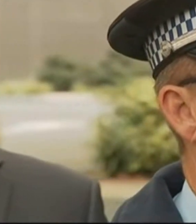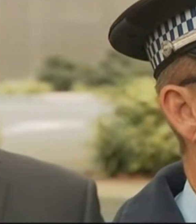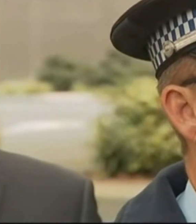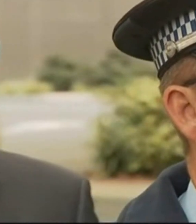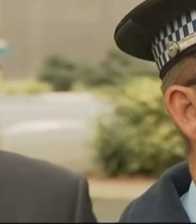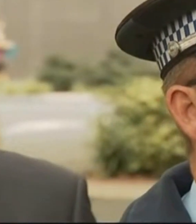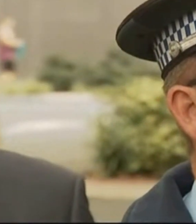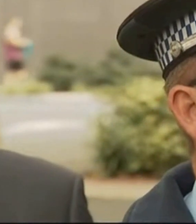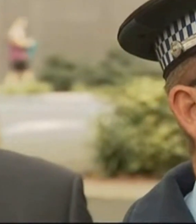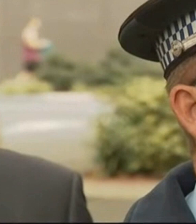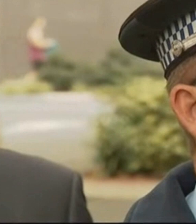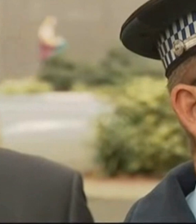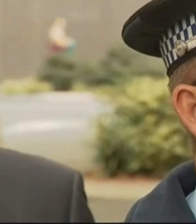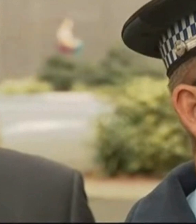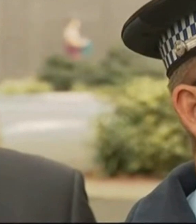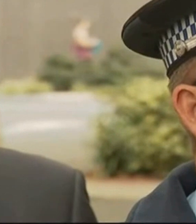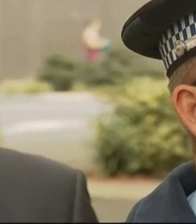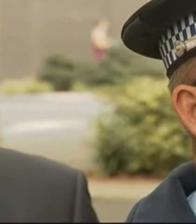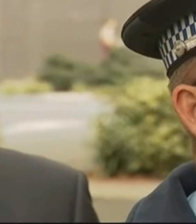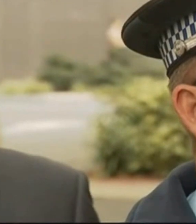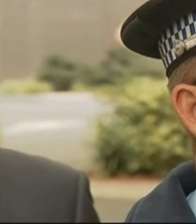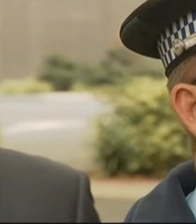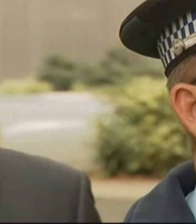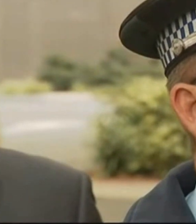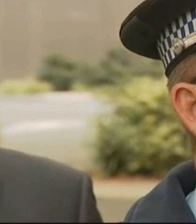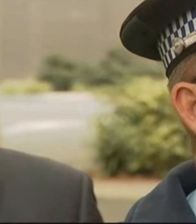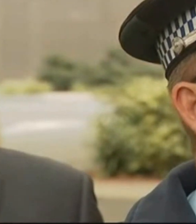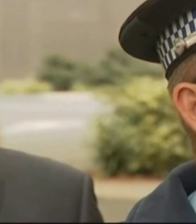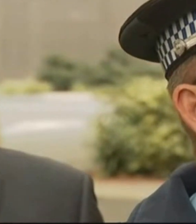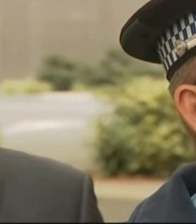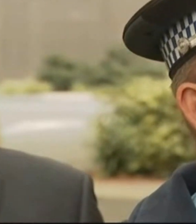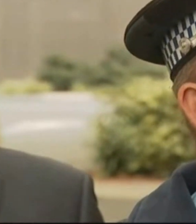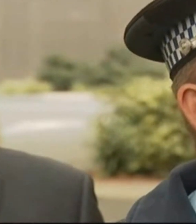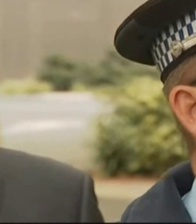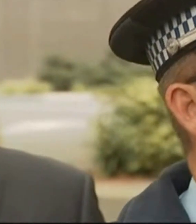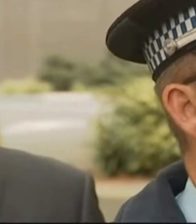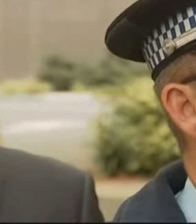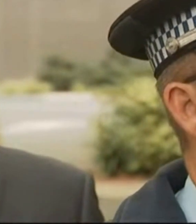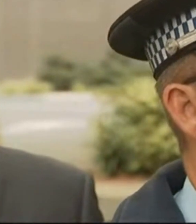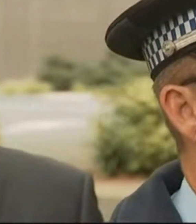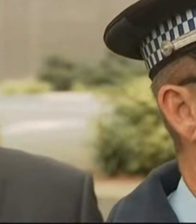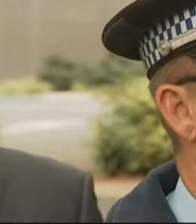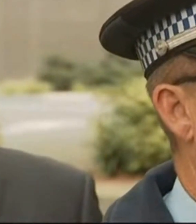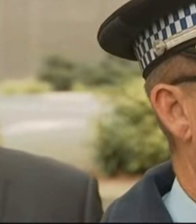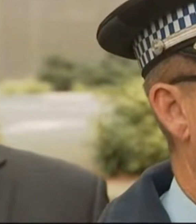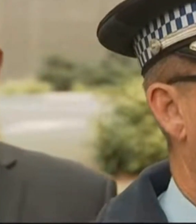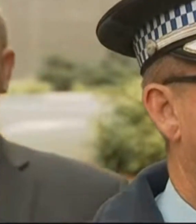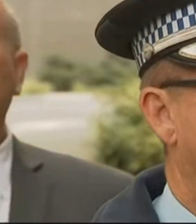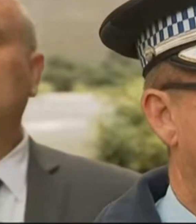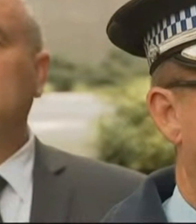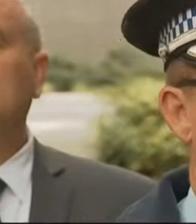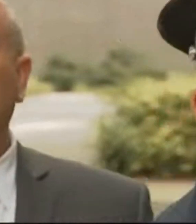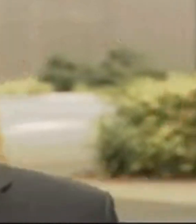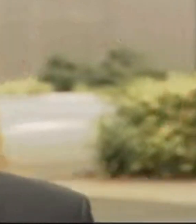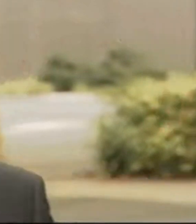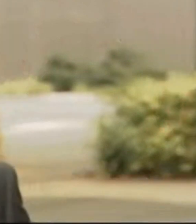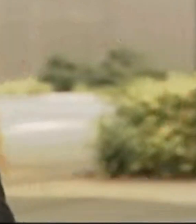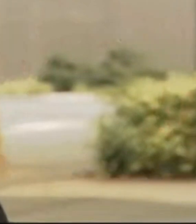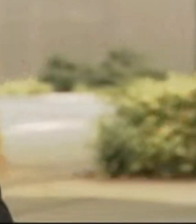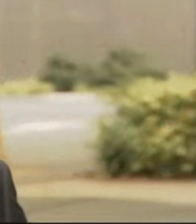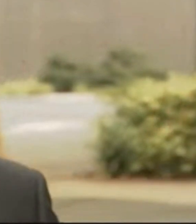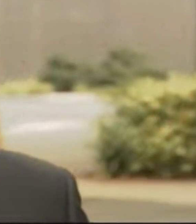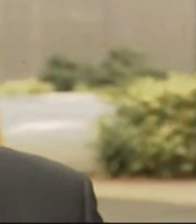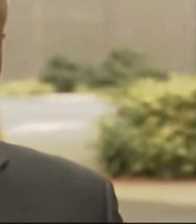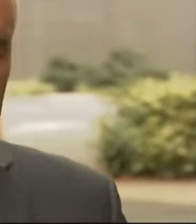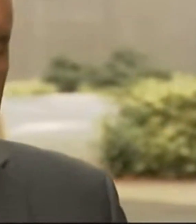we have been told that they need to isolate as well. Will you do random check-ins on Crossroads? We will assist health as is required. What